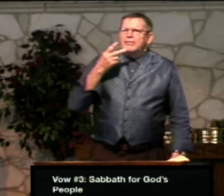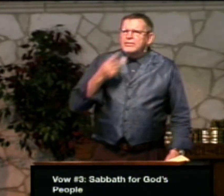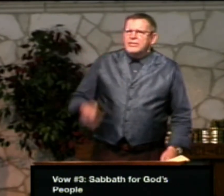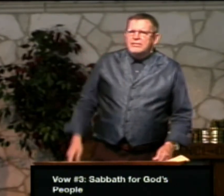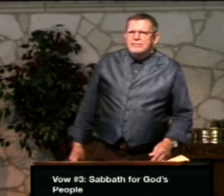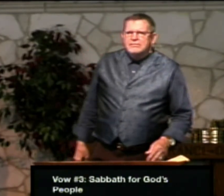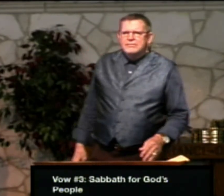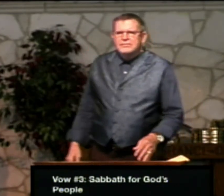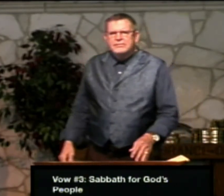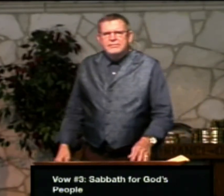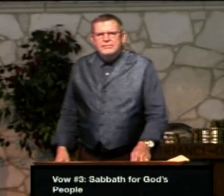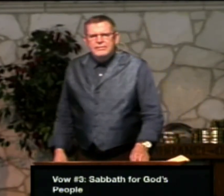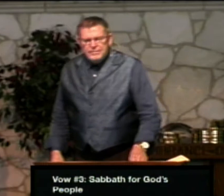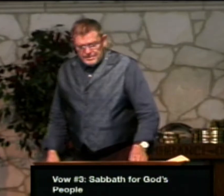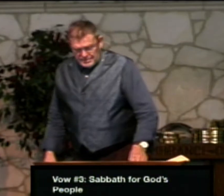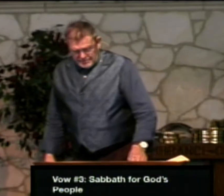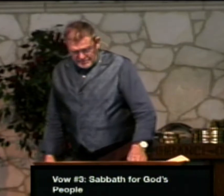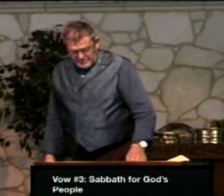your parents.